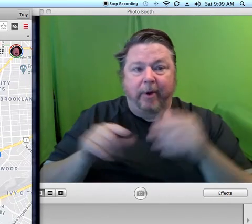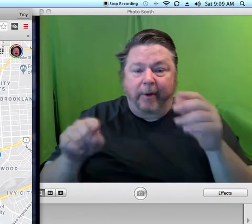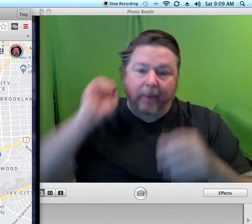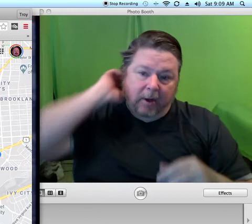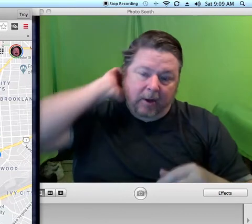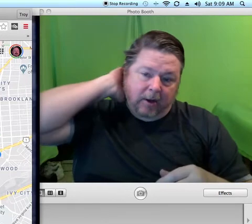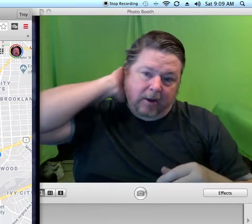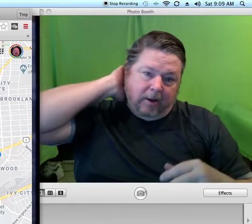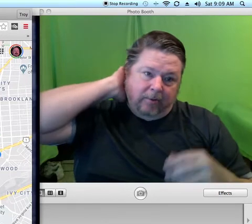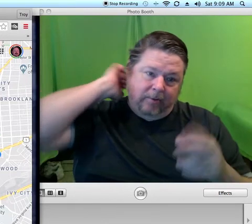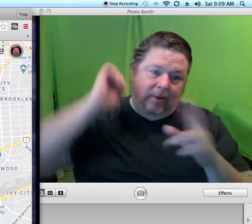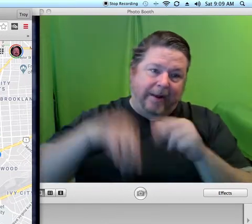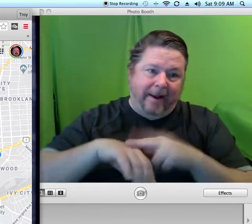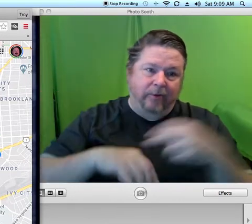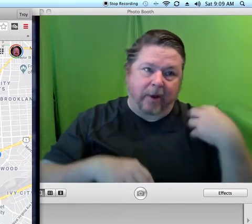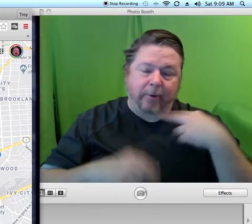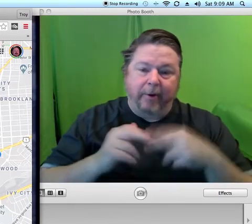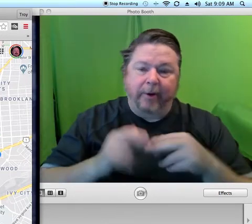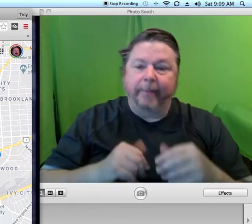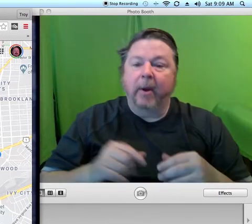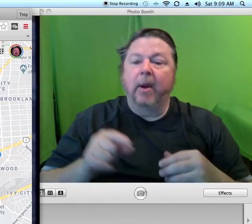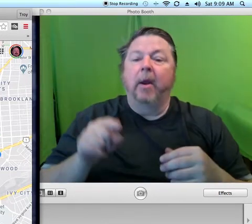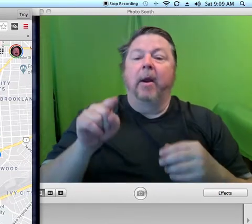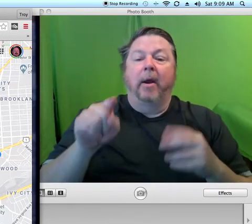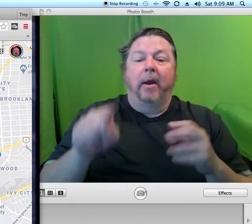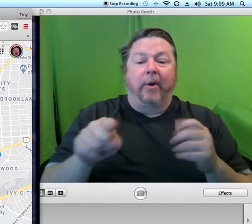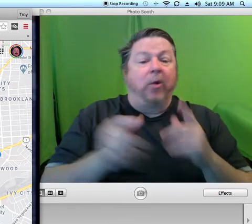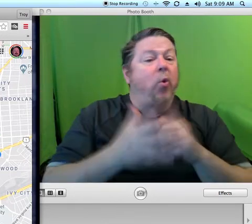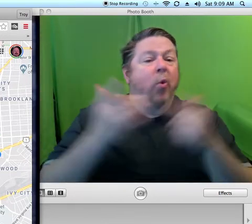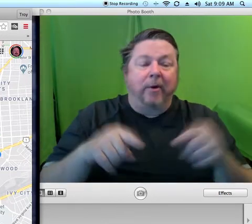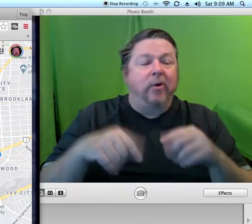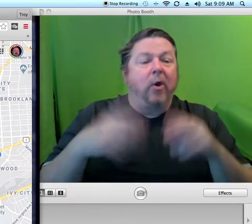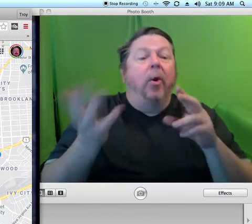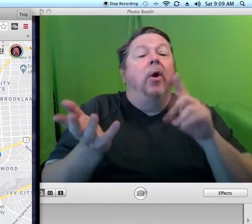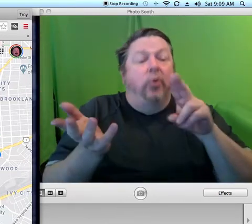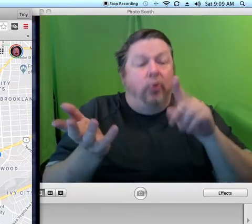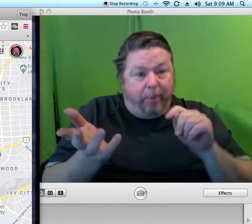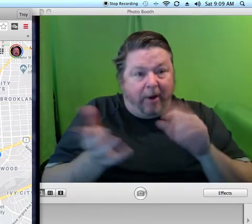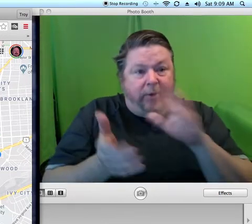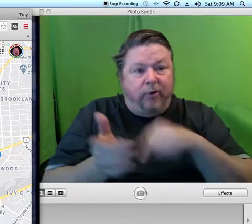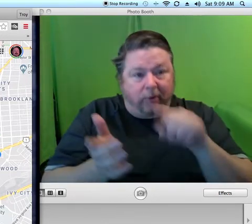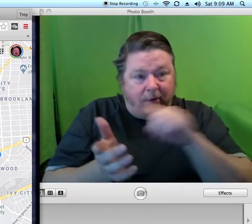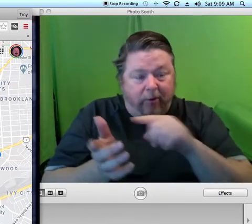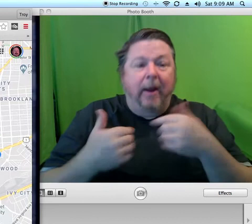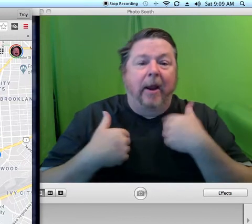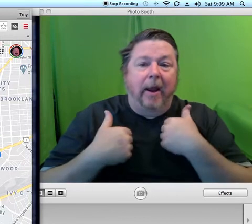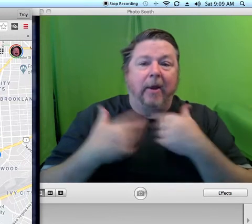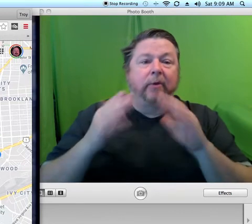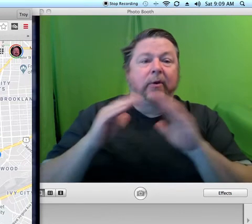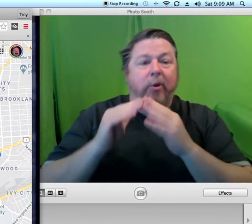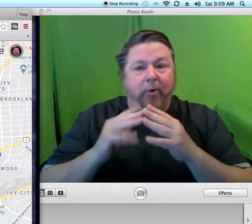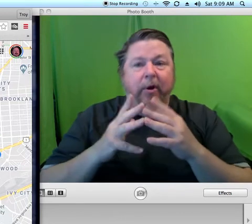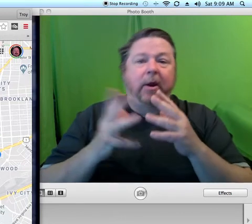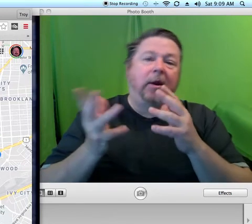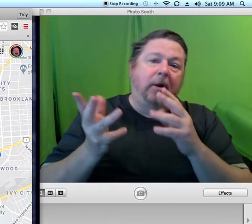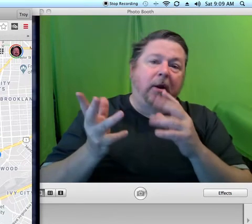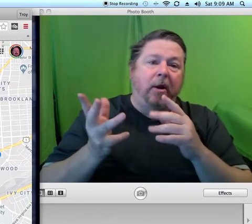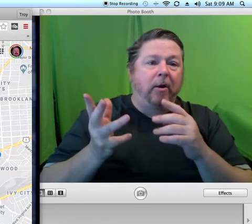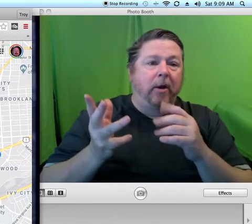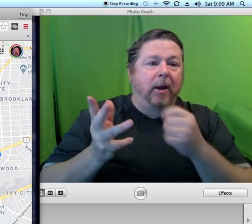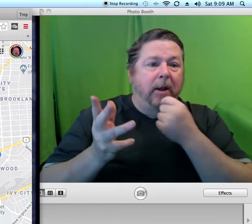building, National Capitol building. Okay, so DuPont Circle has a